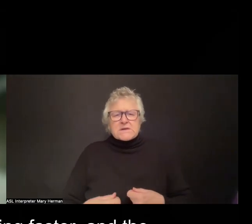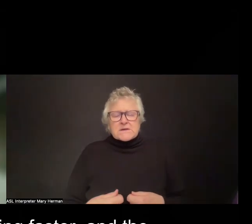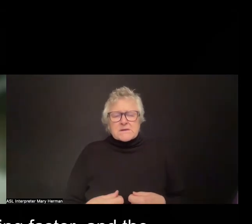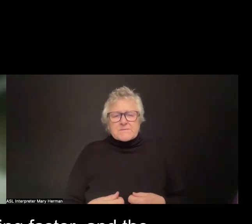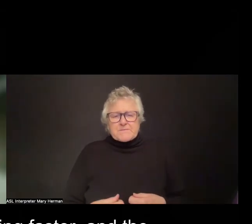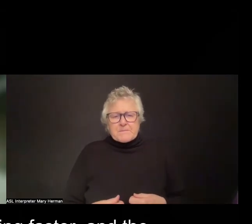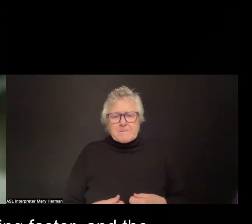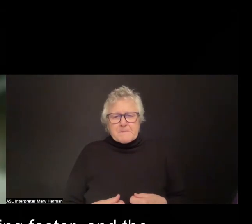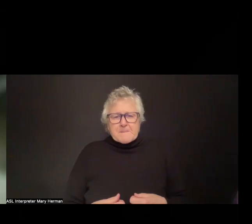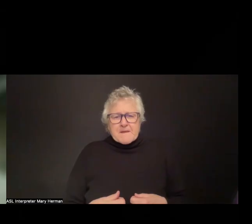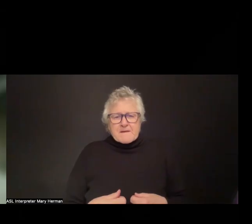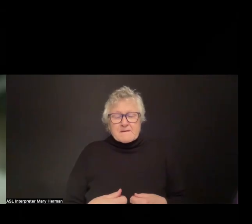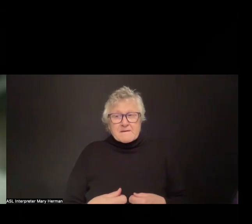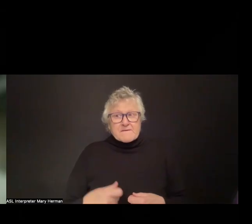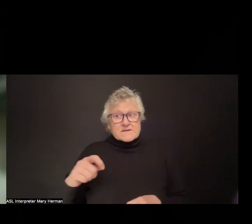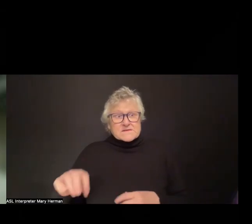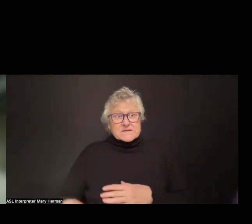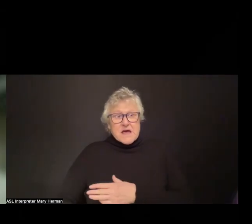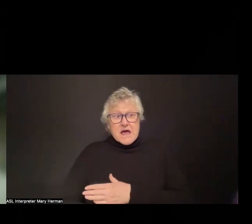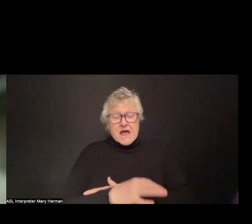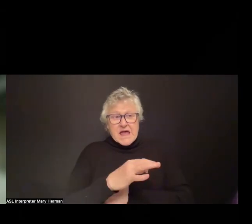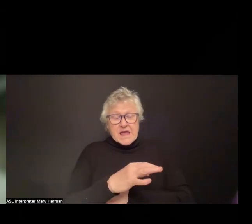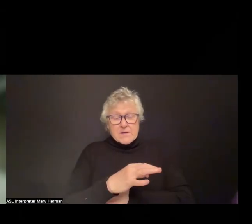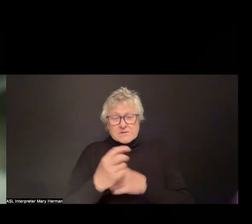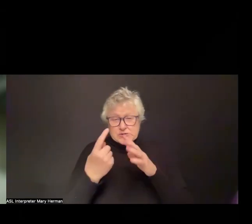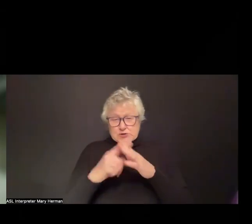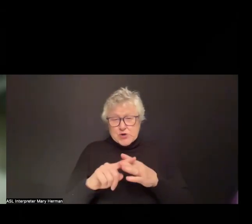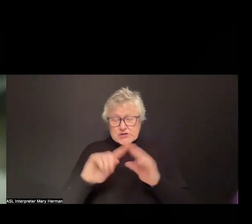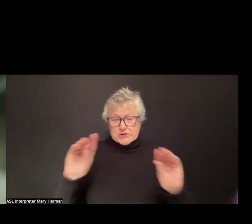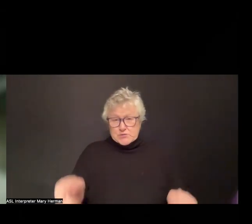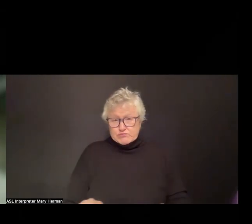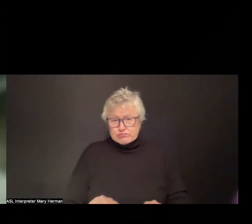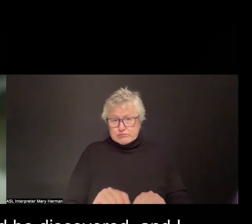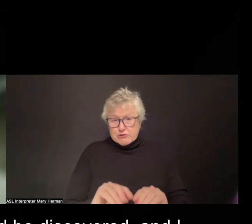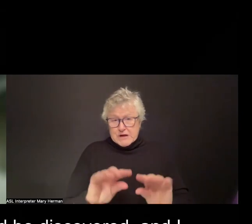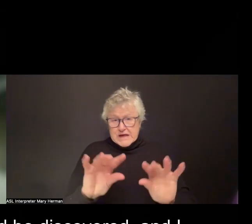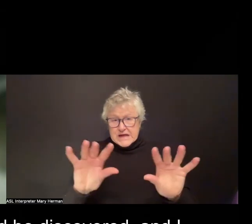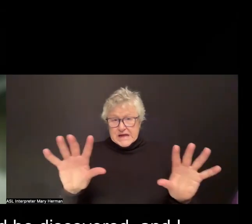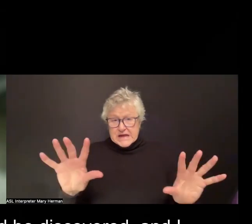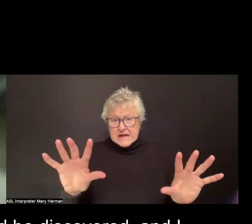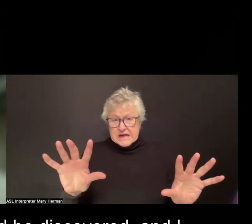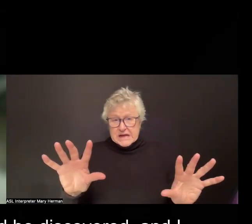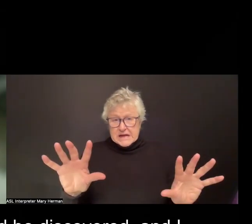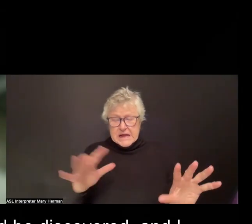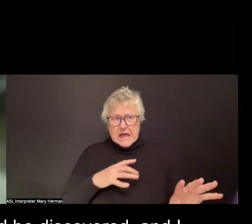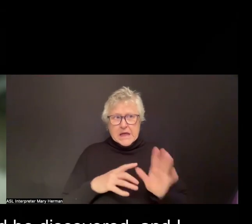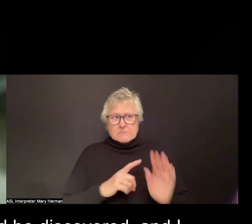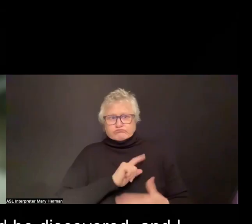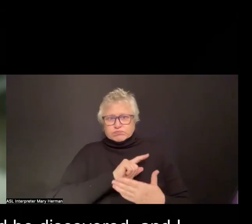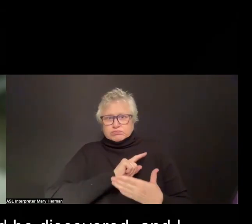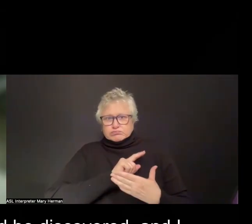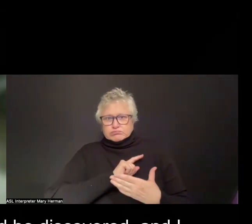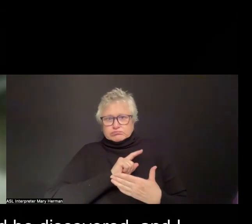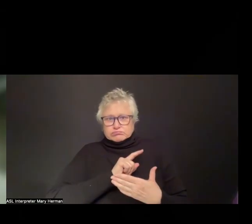ship bell warned me that dawn was nigh. Fear buzzed in my ears. Any minute now we'd be discovered, and I might be taken